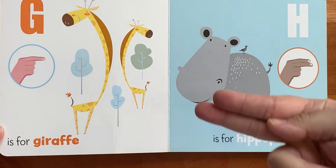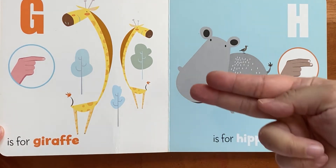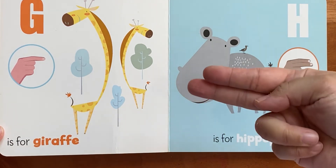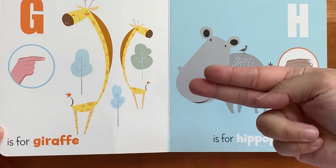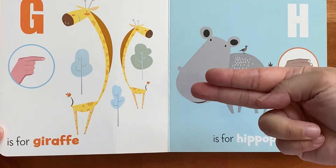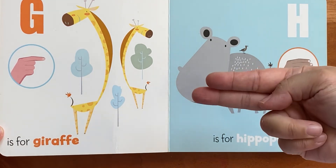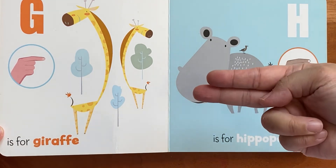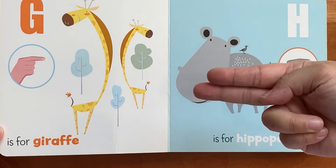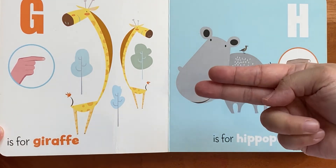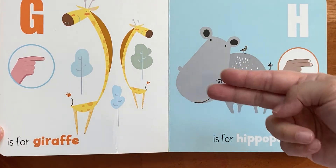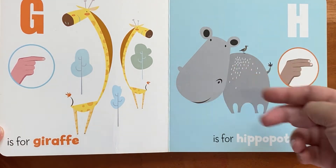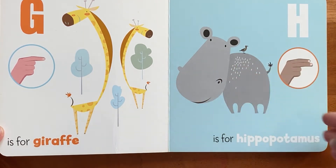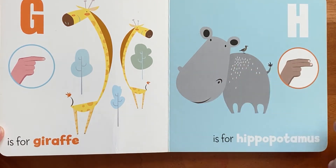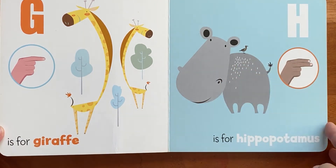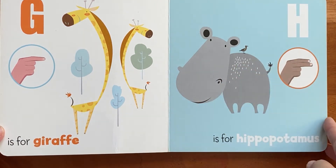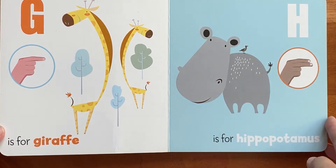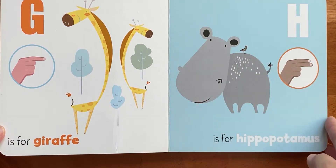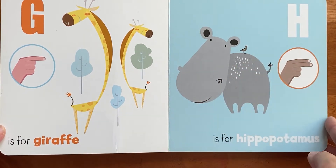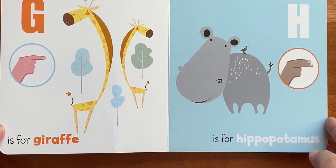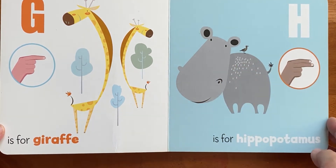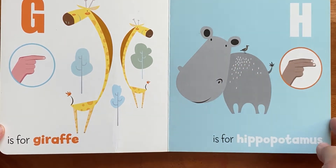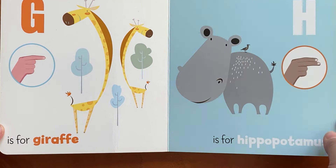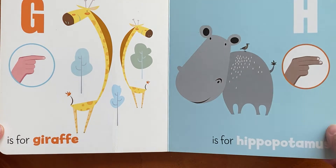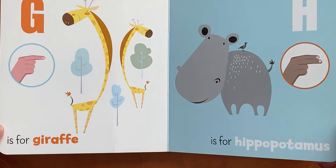H is for hippopotamus.